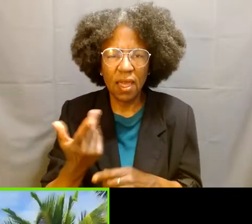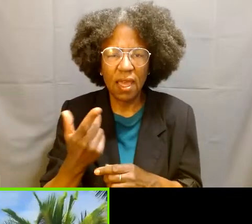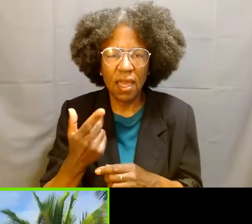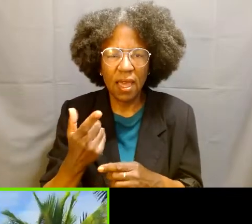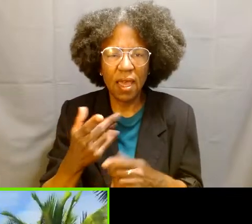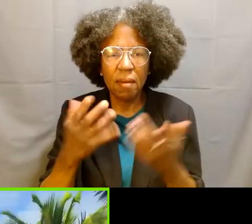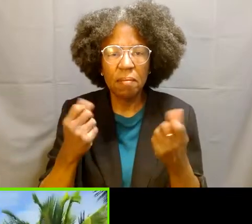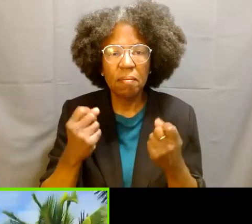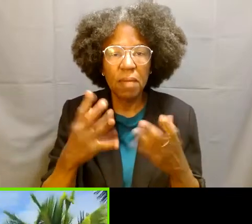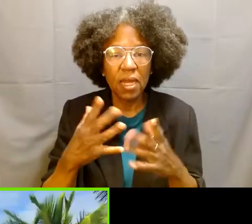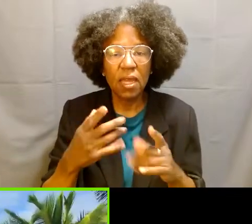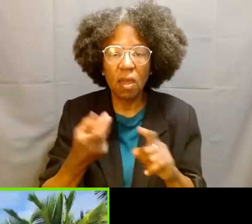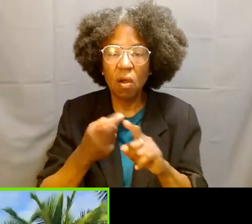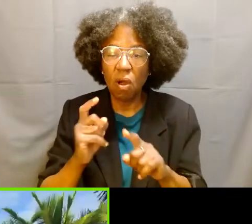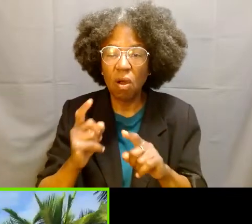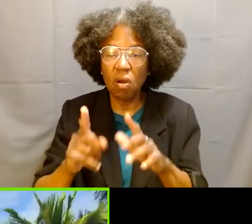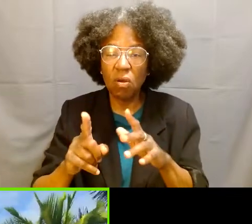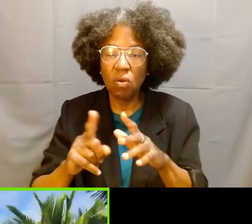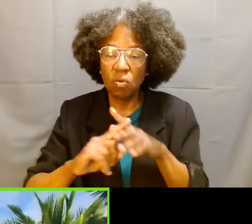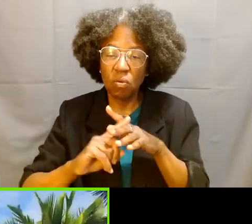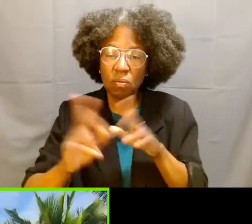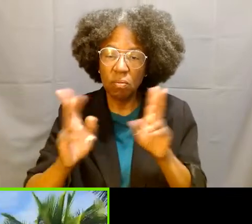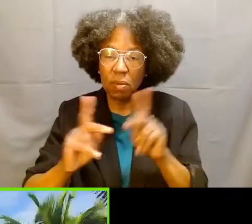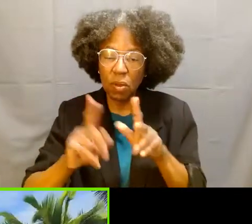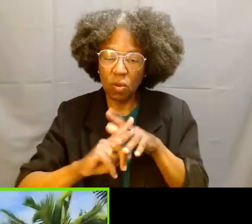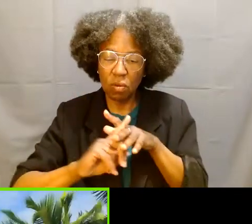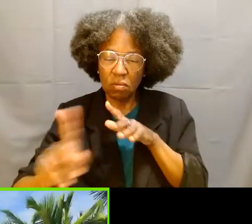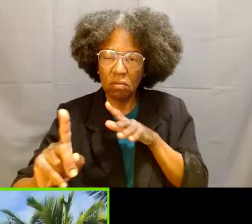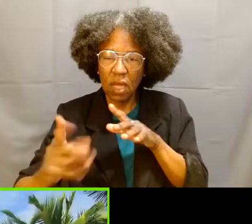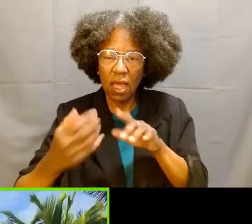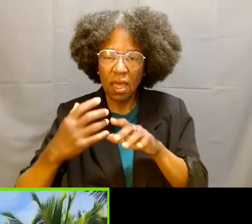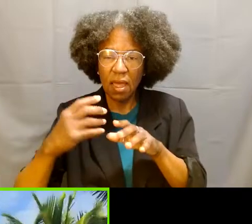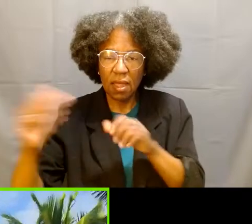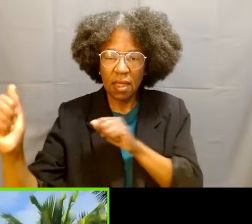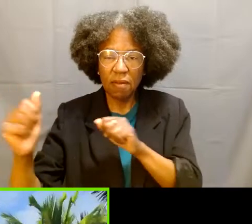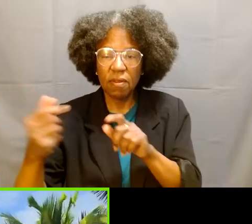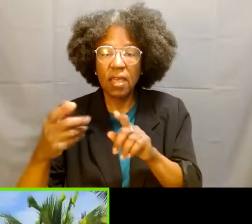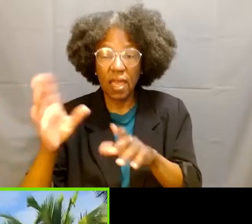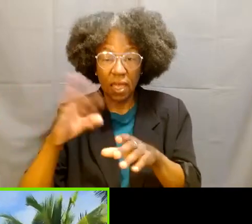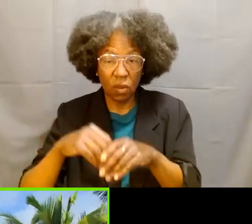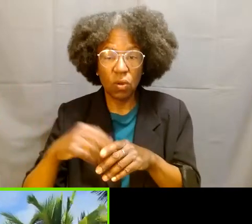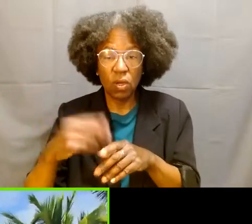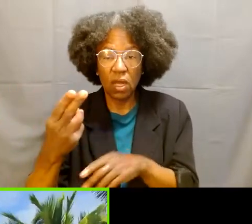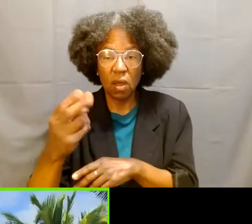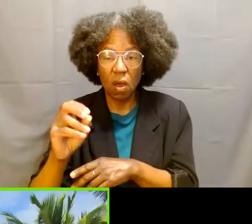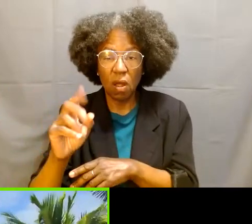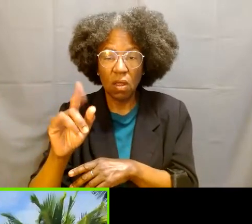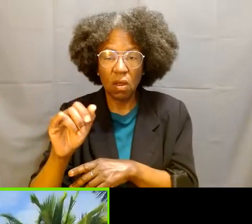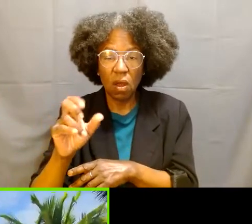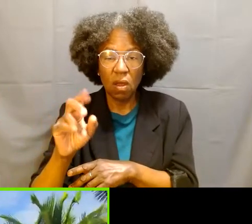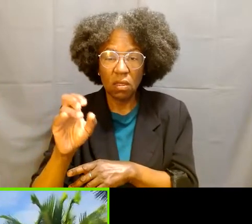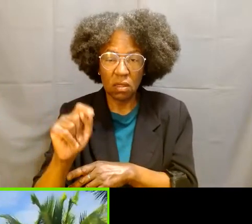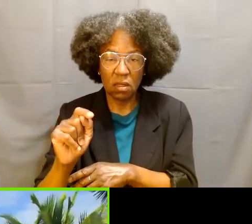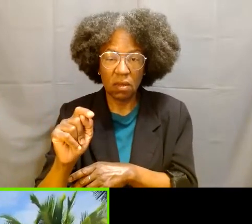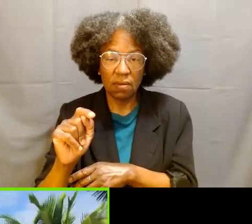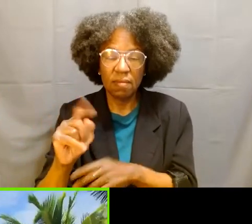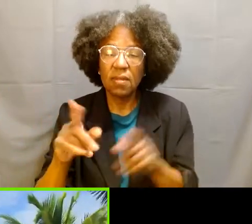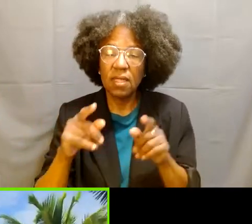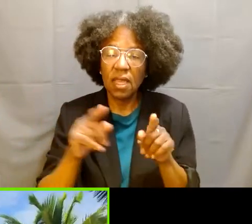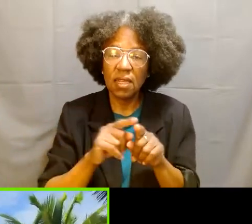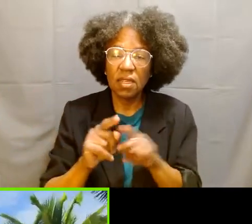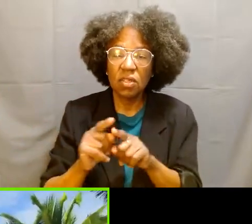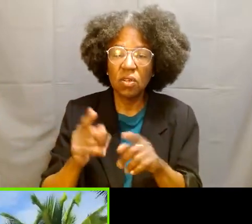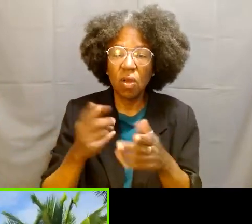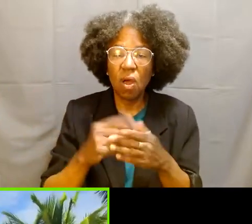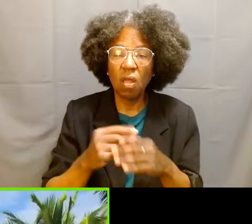of refugees who fled persecution, including the Holocaust. Additionally, the majority of the Jews in Israel are